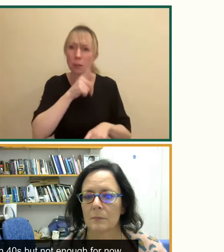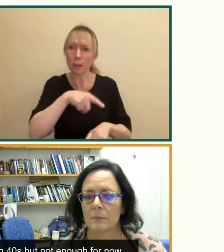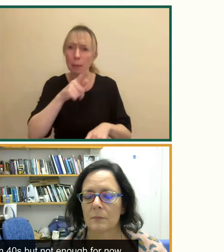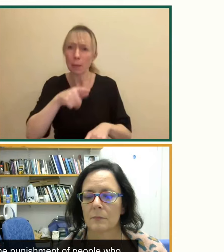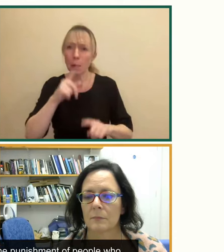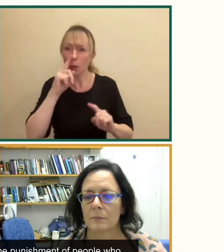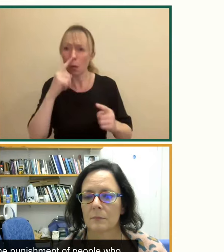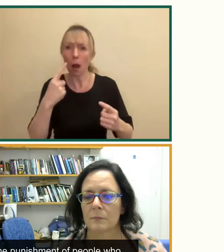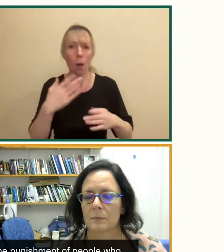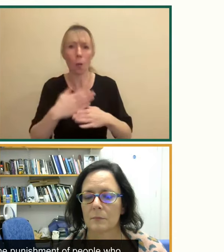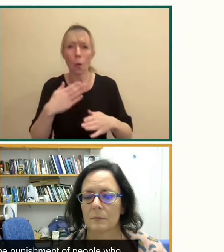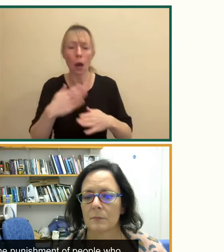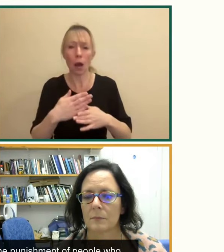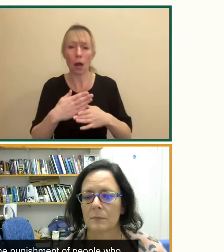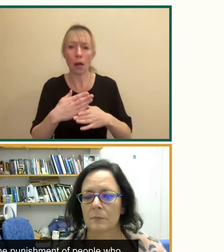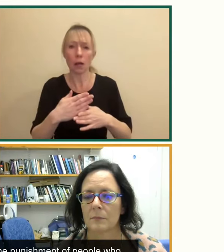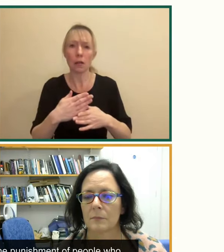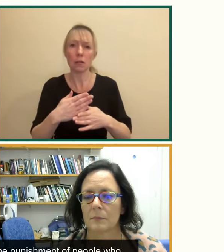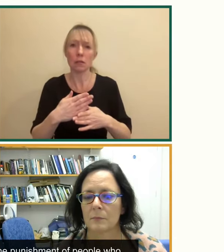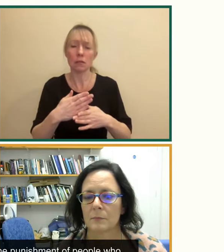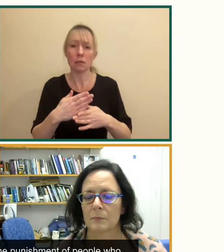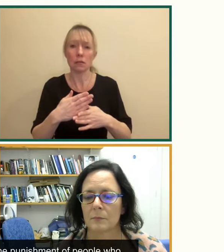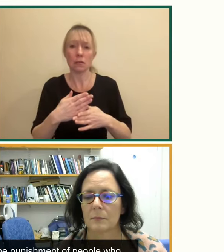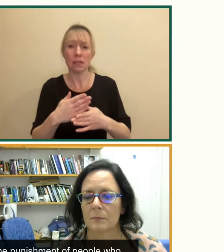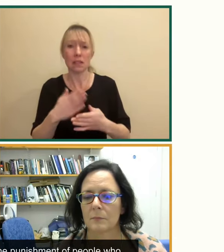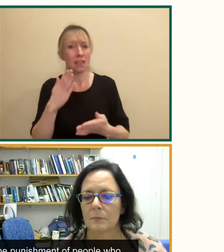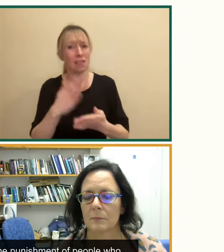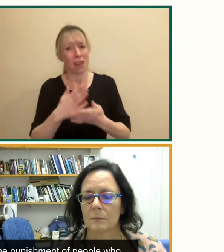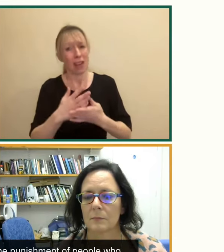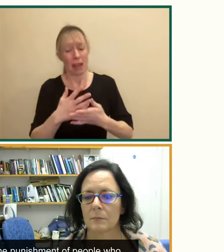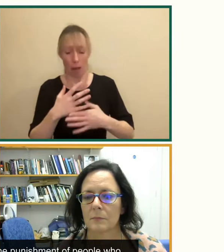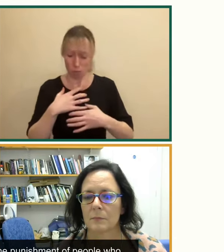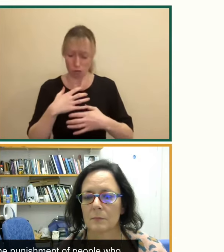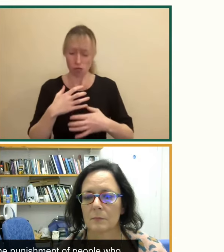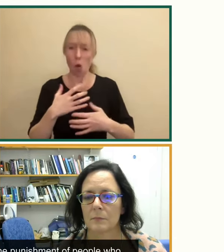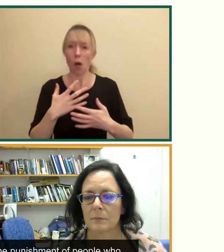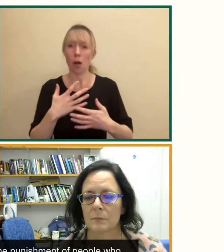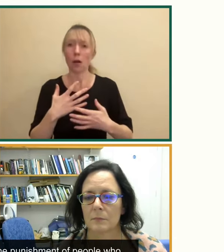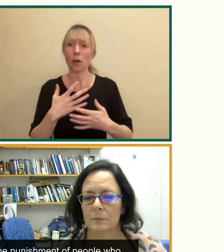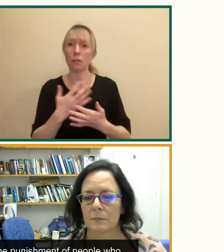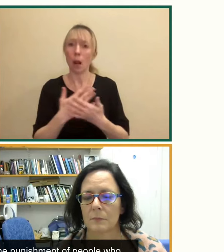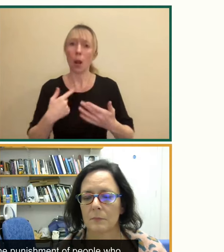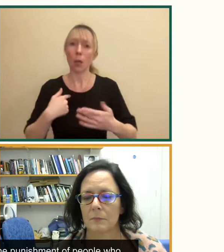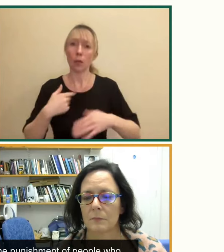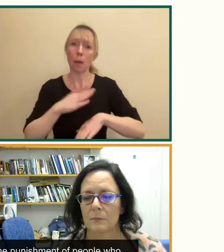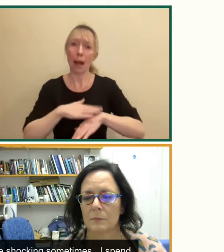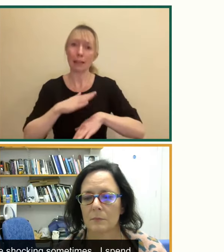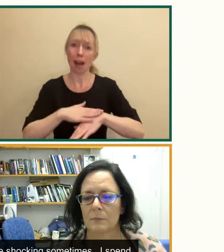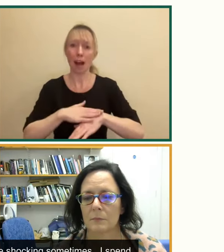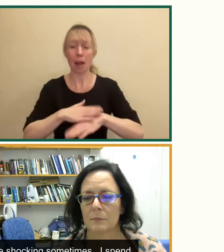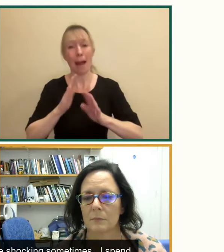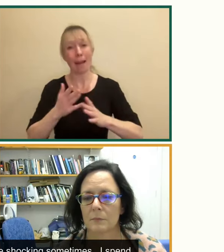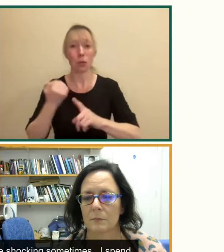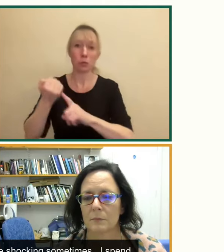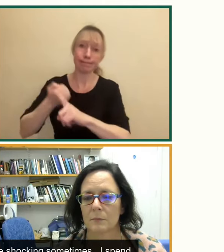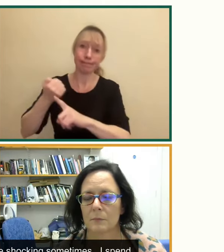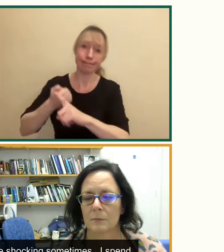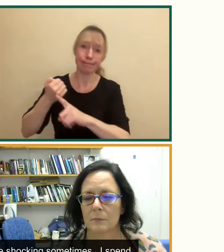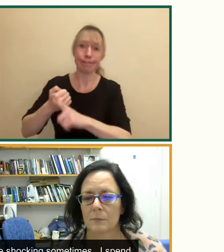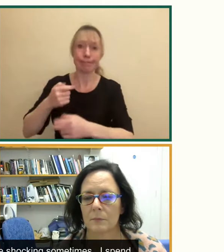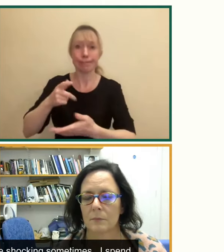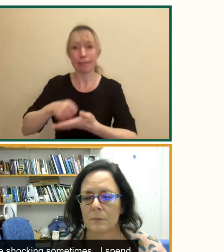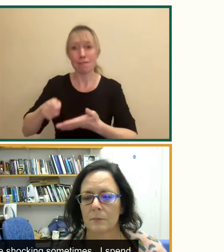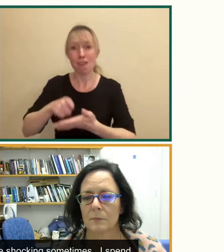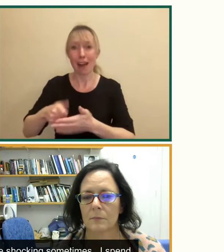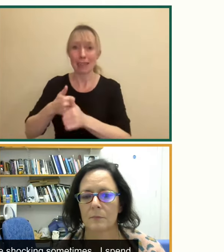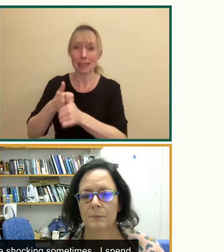work is really quite shocking sometimes. I spend a lot of my time as my patient's advocate writing kind of